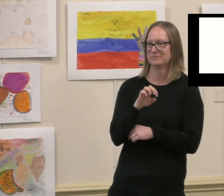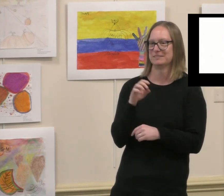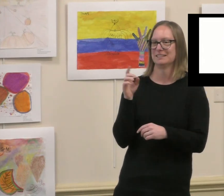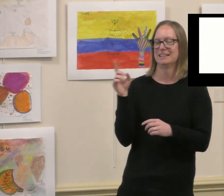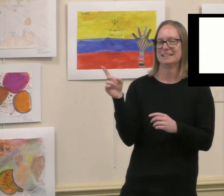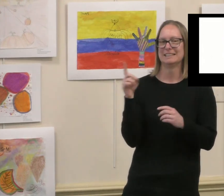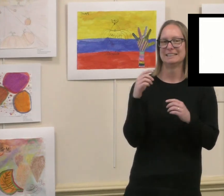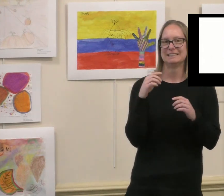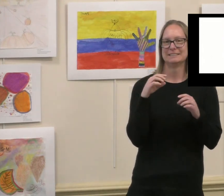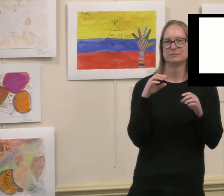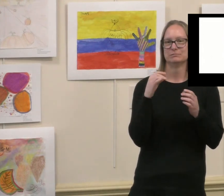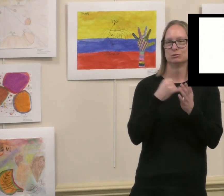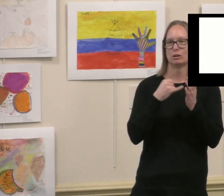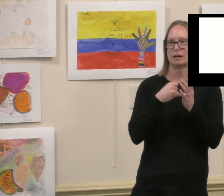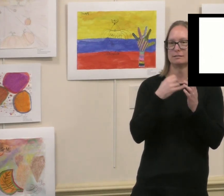Daigle.